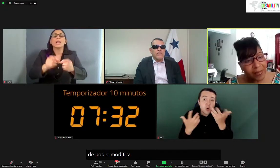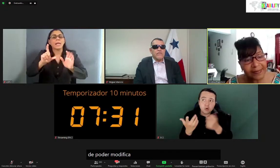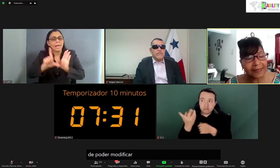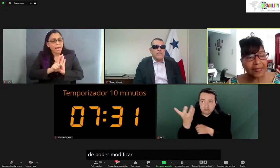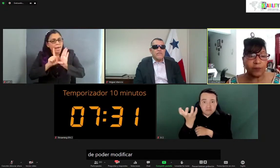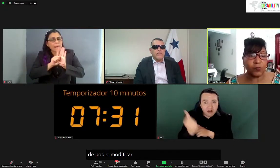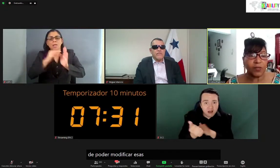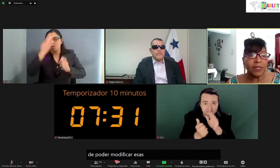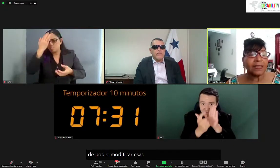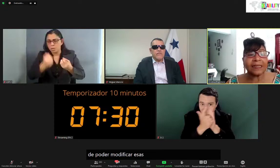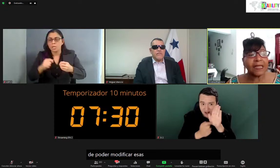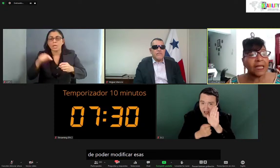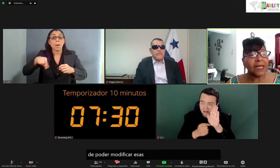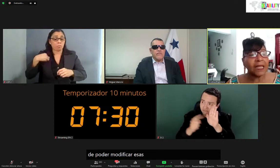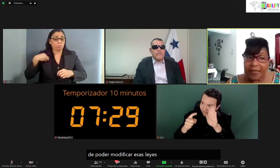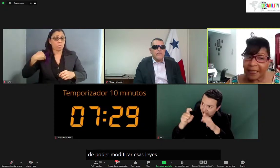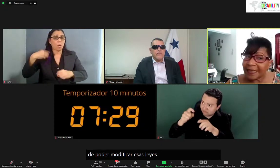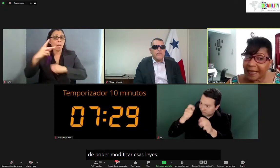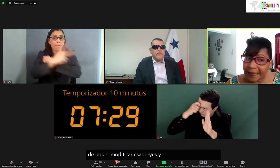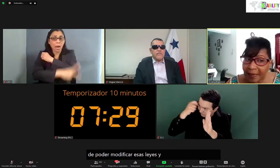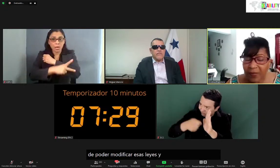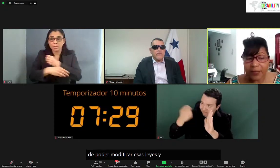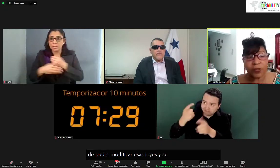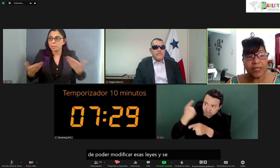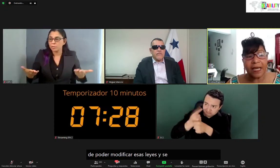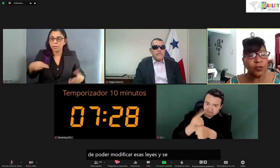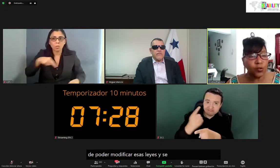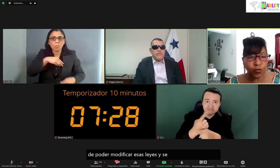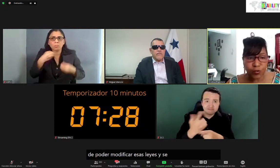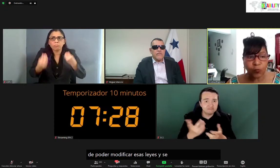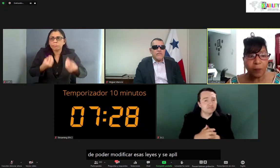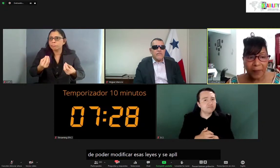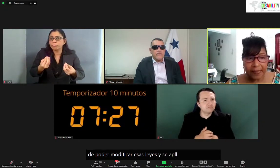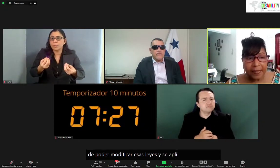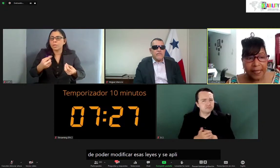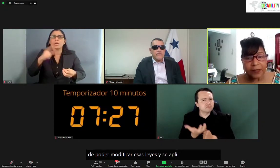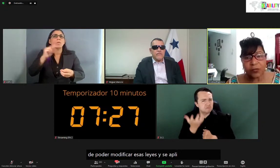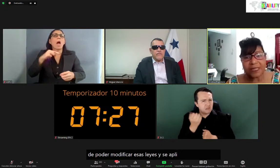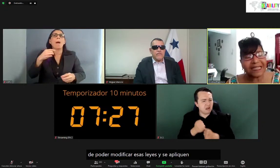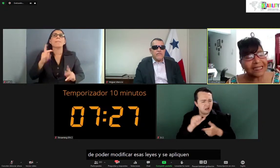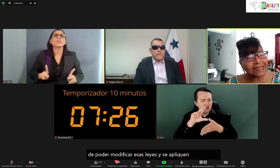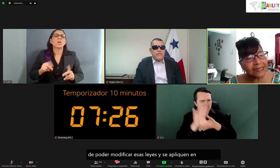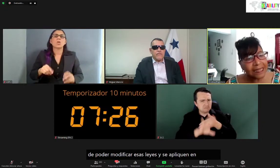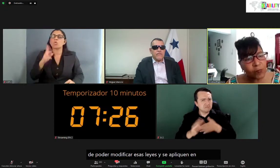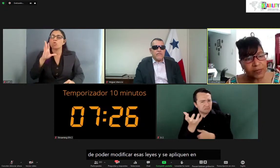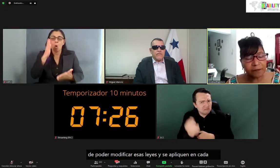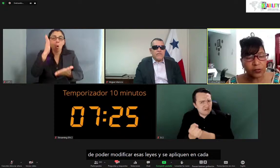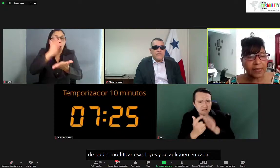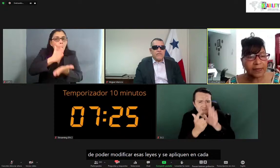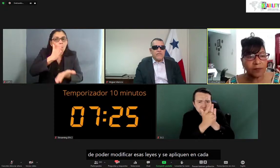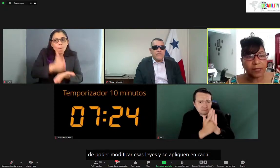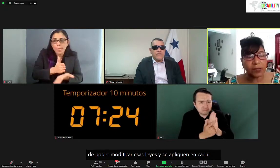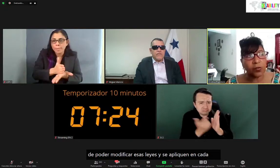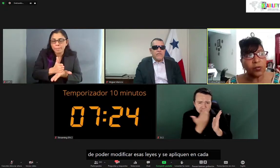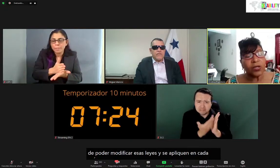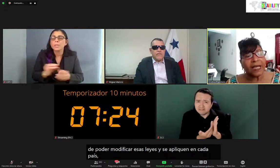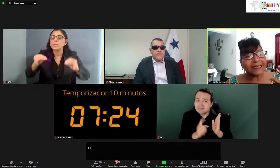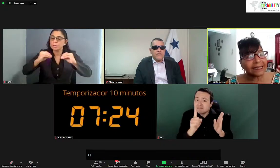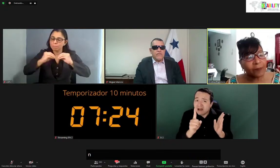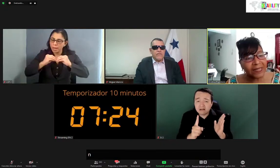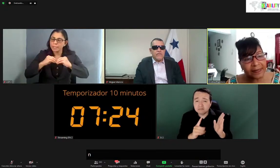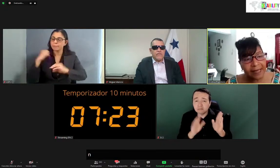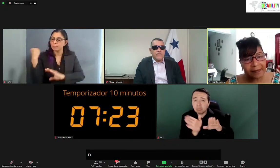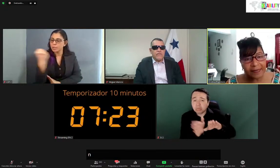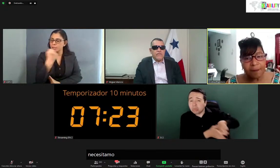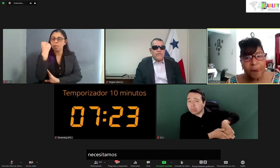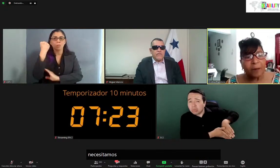inside so that we can have and that are not always complied